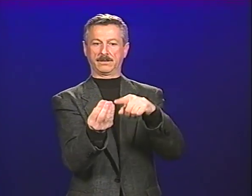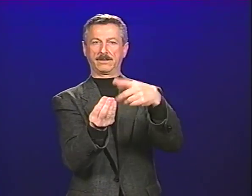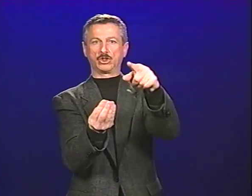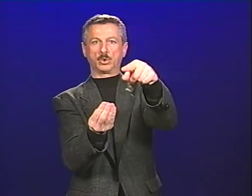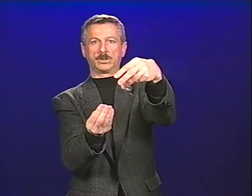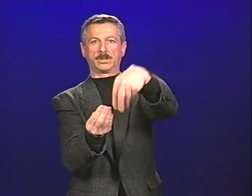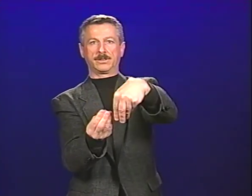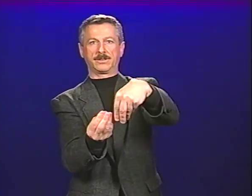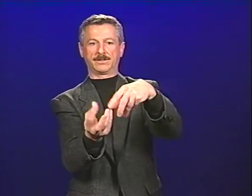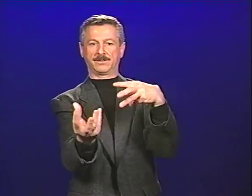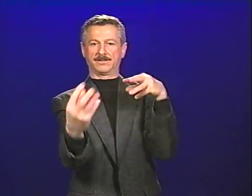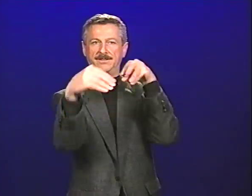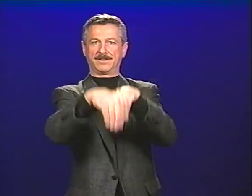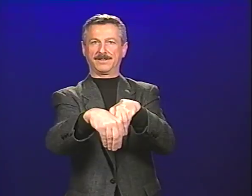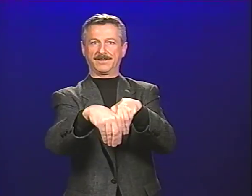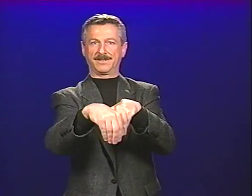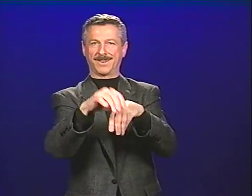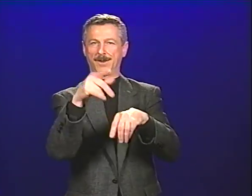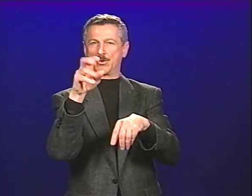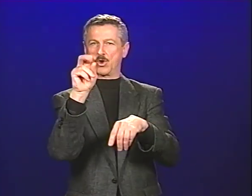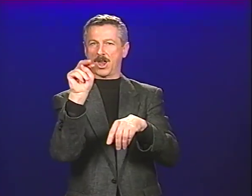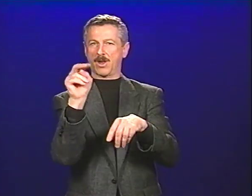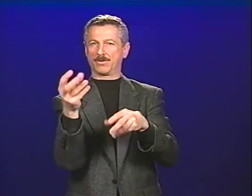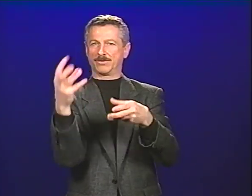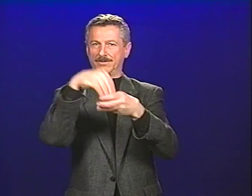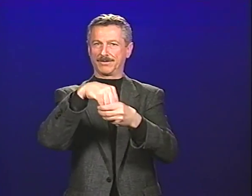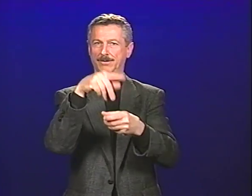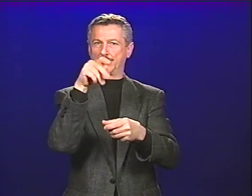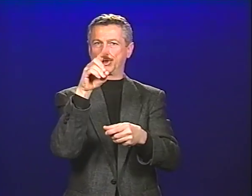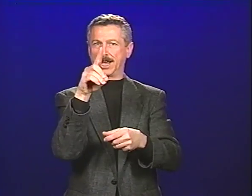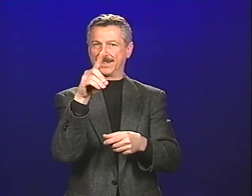I and you are included in the sign give.